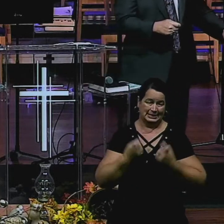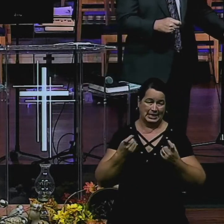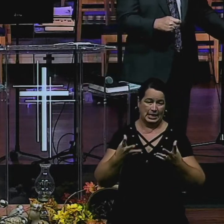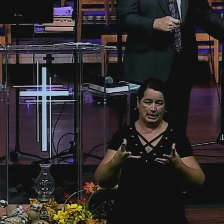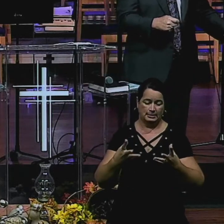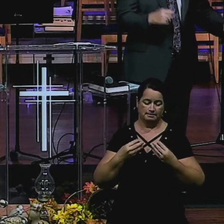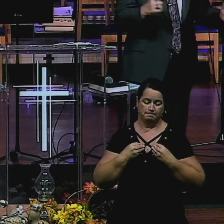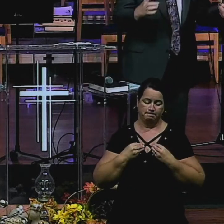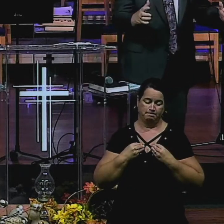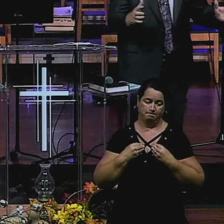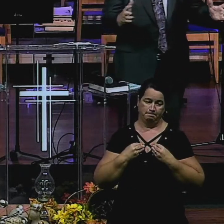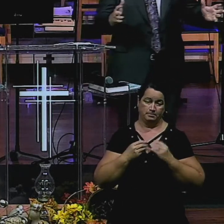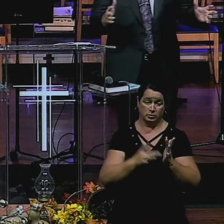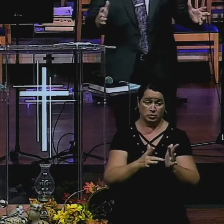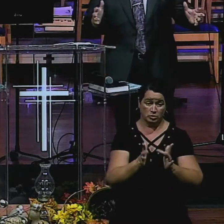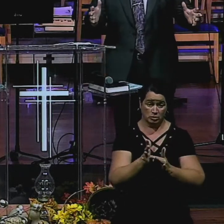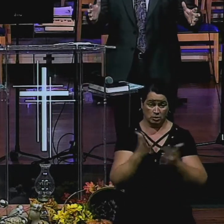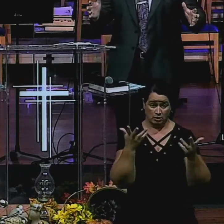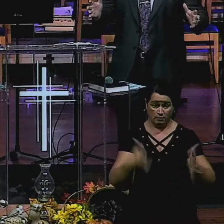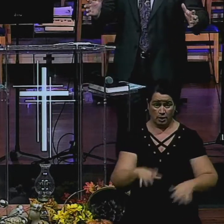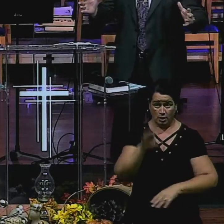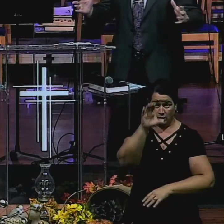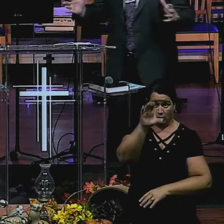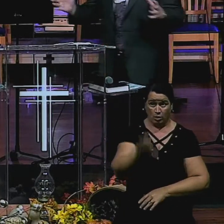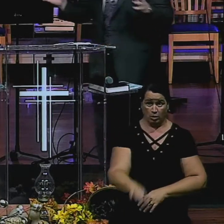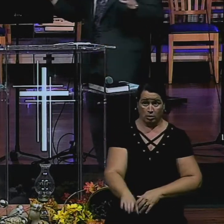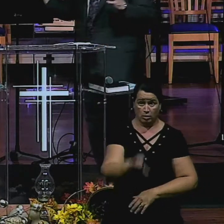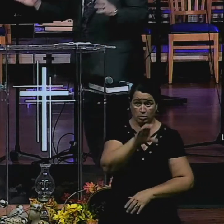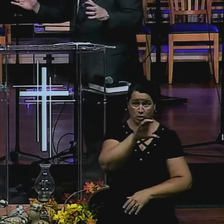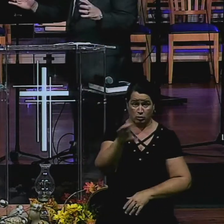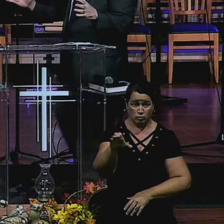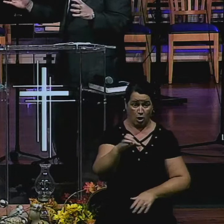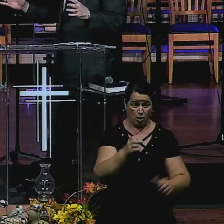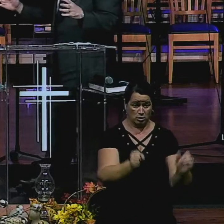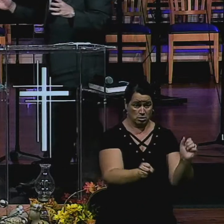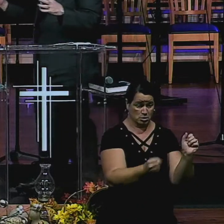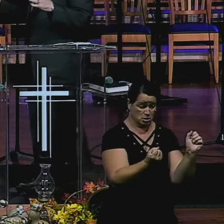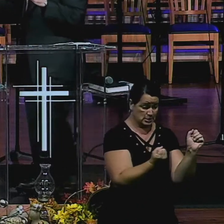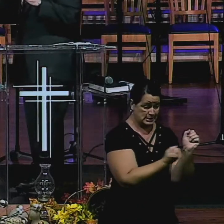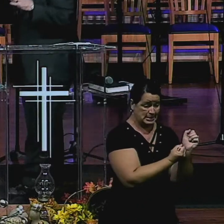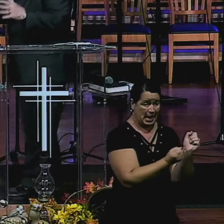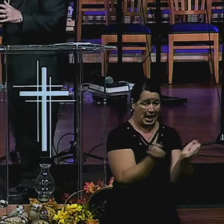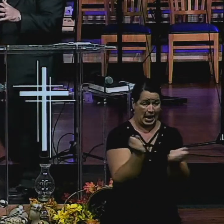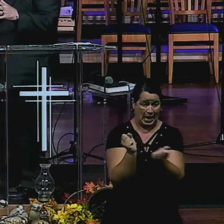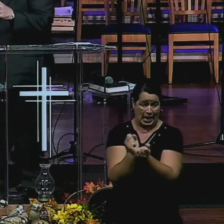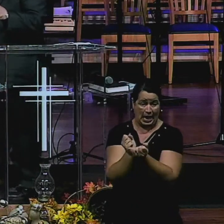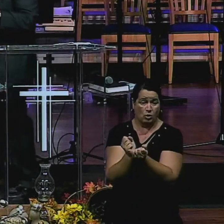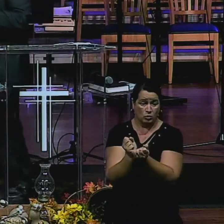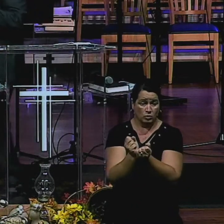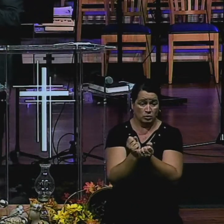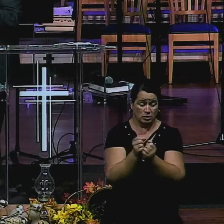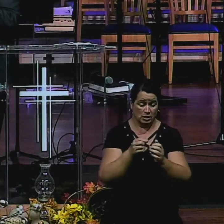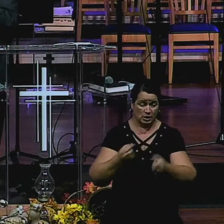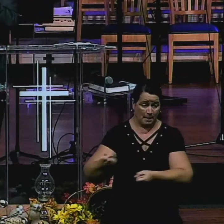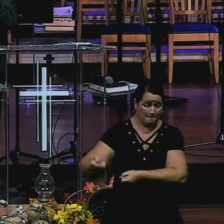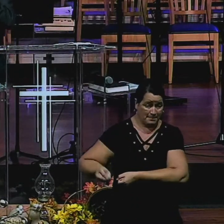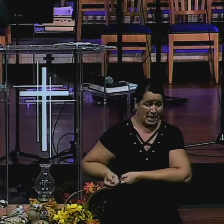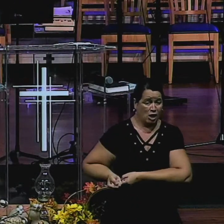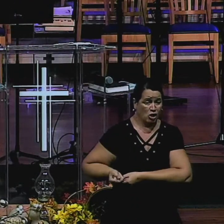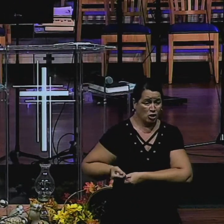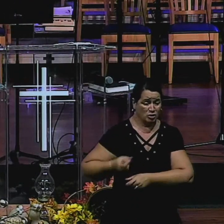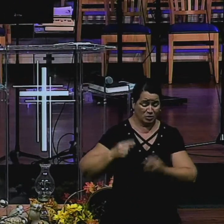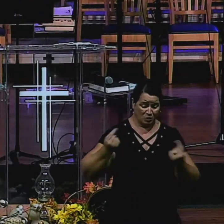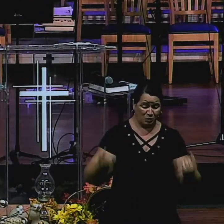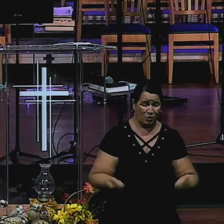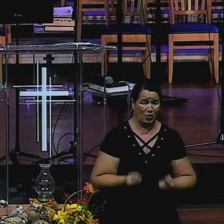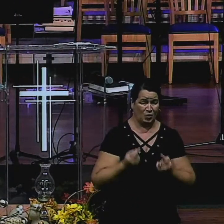whipping. He was nailed. He was pierced. He was wounded. His